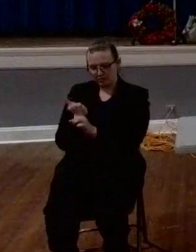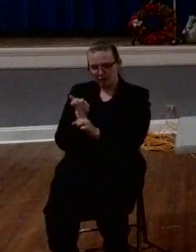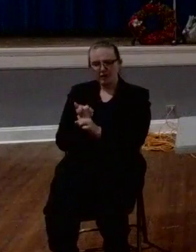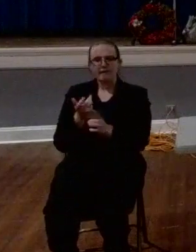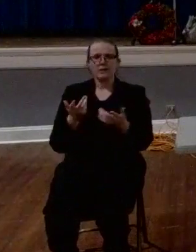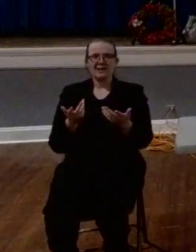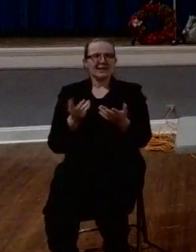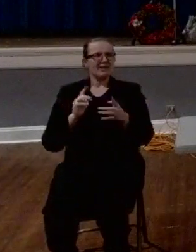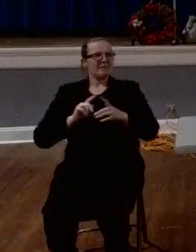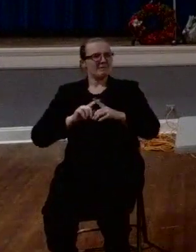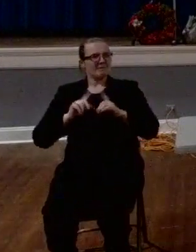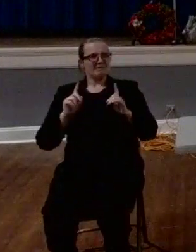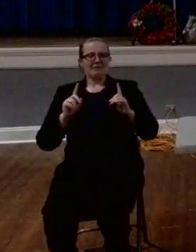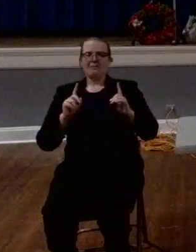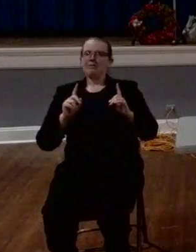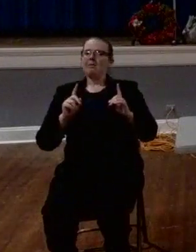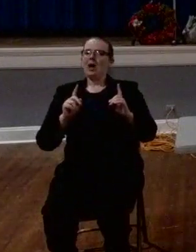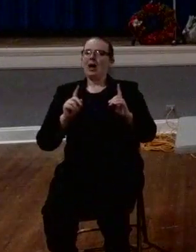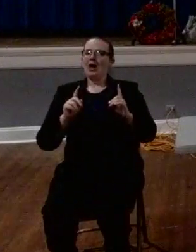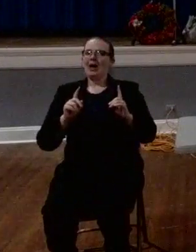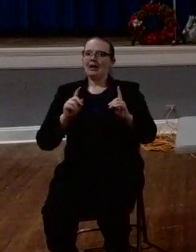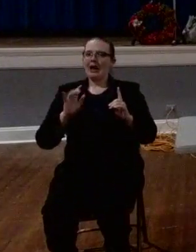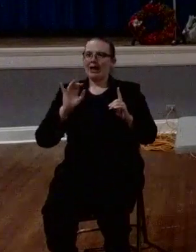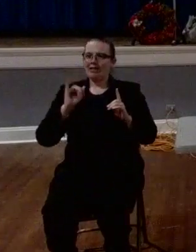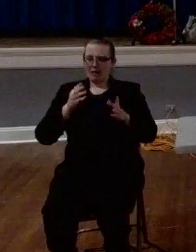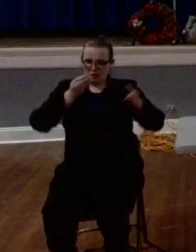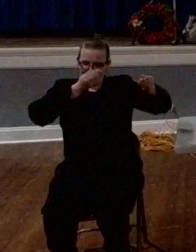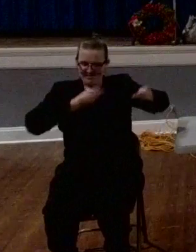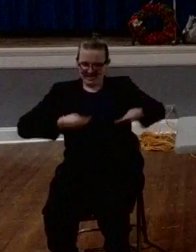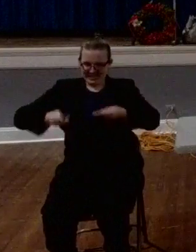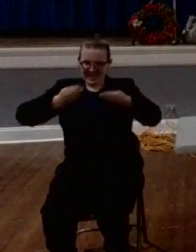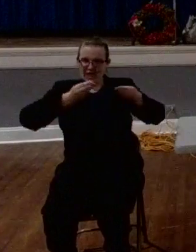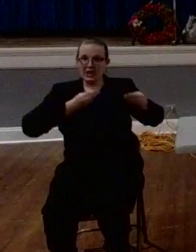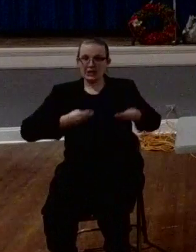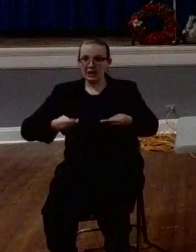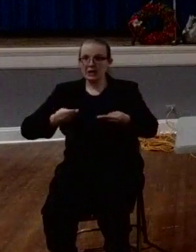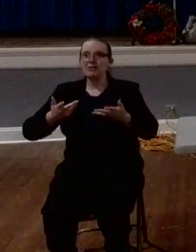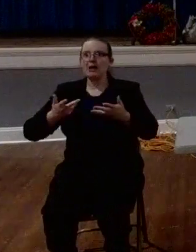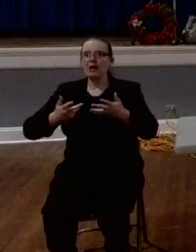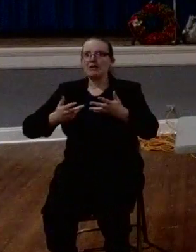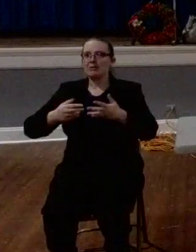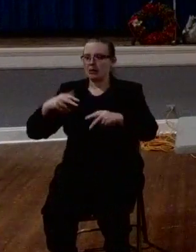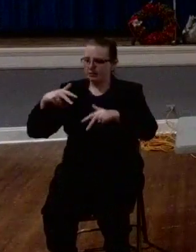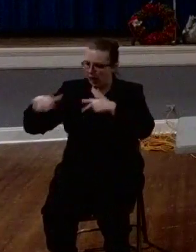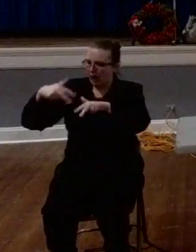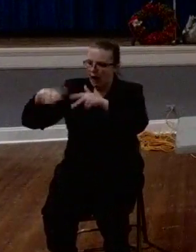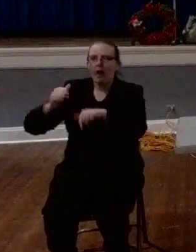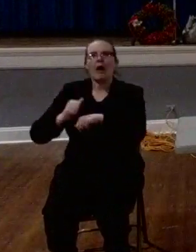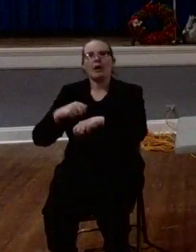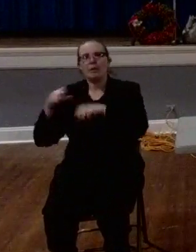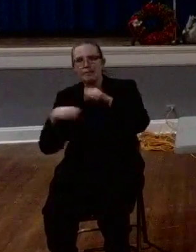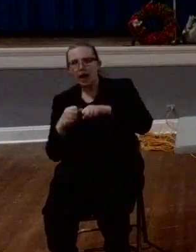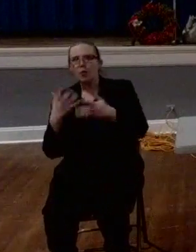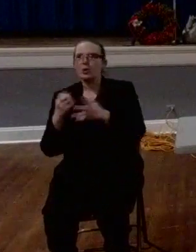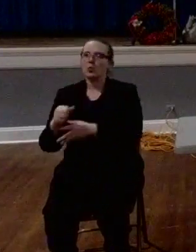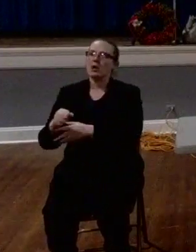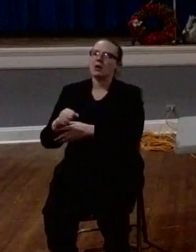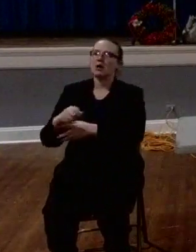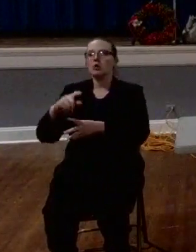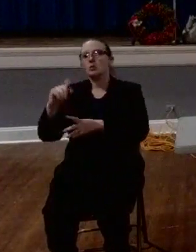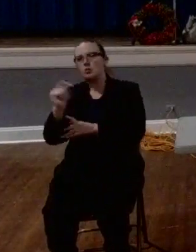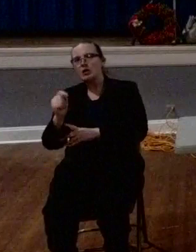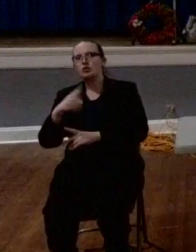But it was to facilitate the hike and bike trail. So we wanted the restrooms and the water